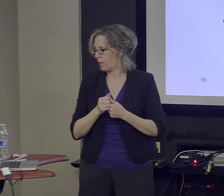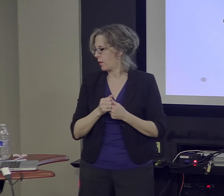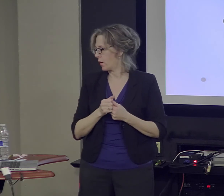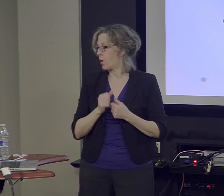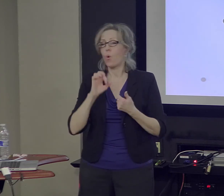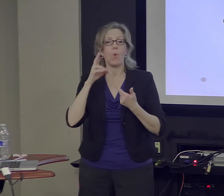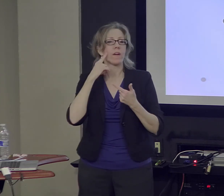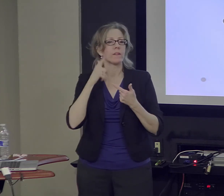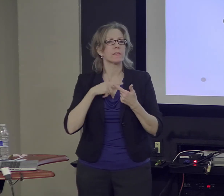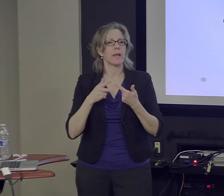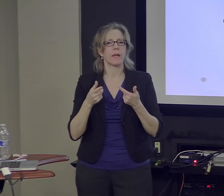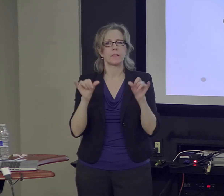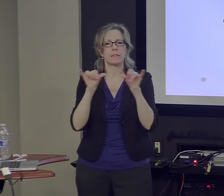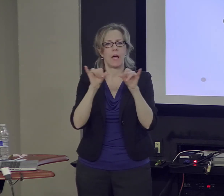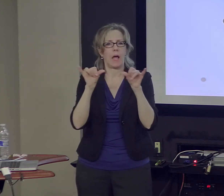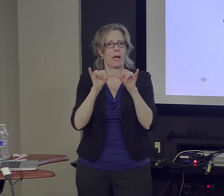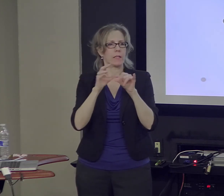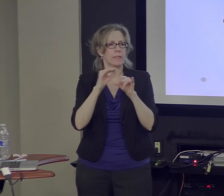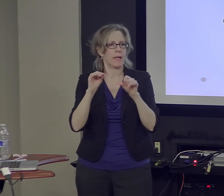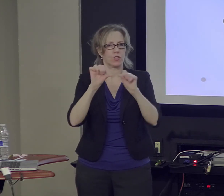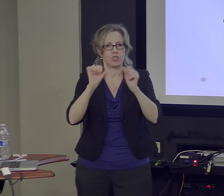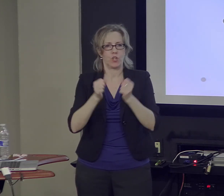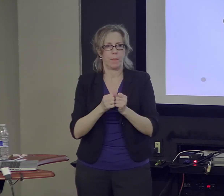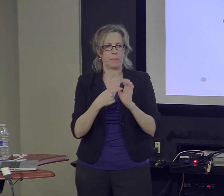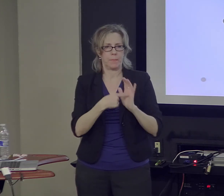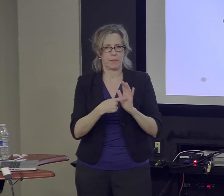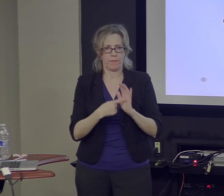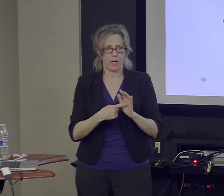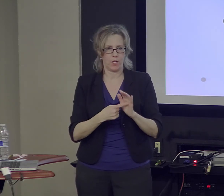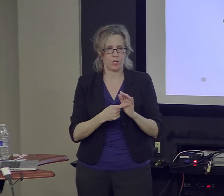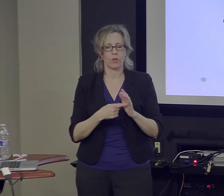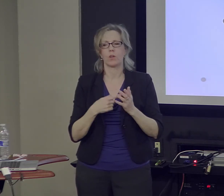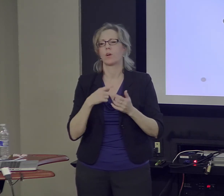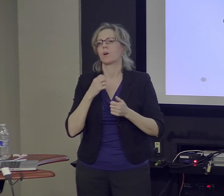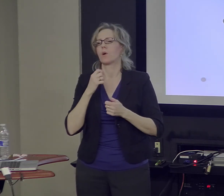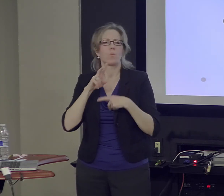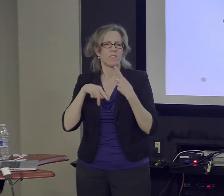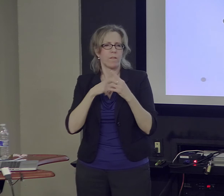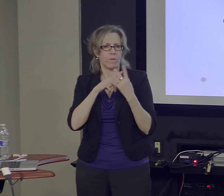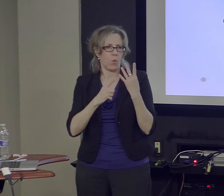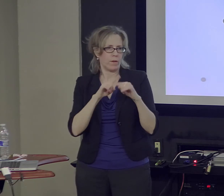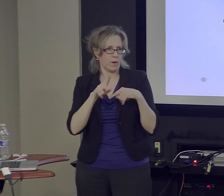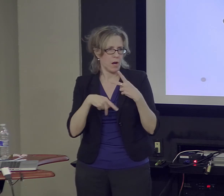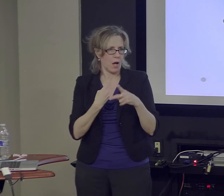show. DH is the acronym that I will use to show that that's a depicting sign.